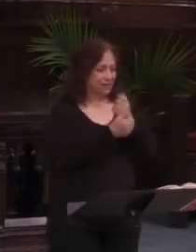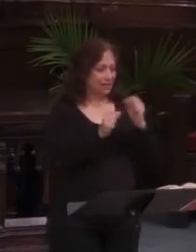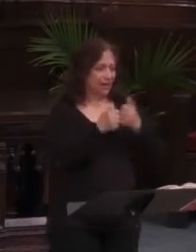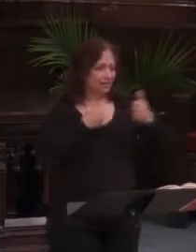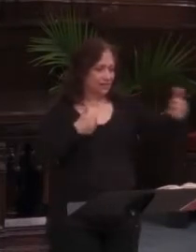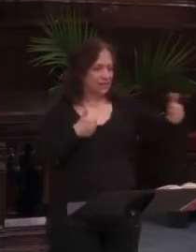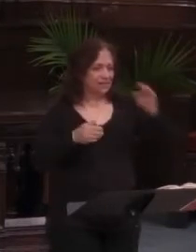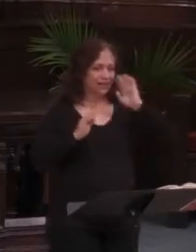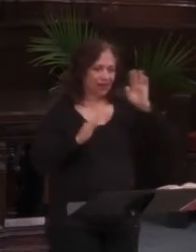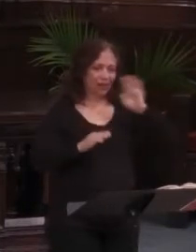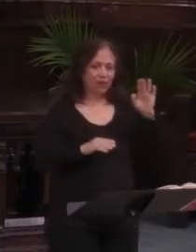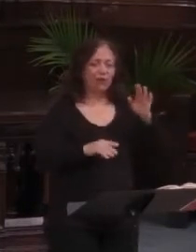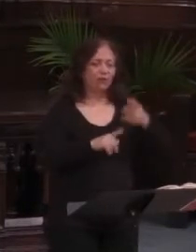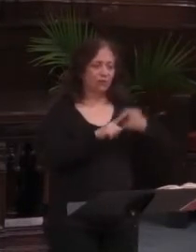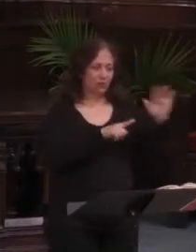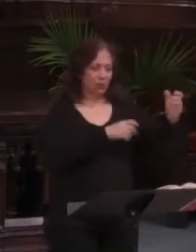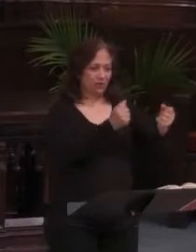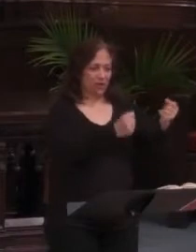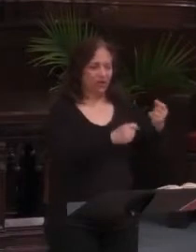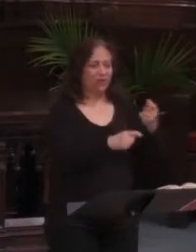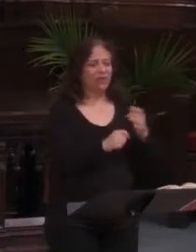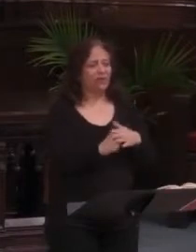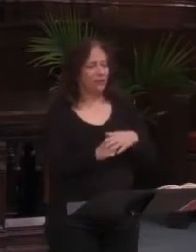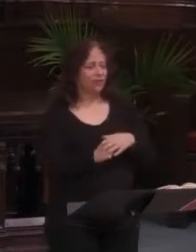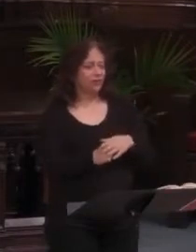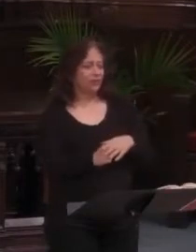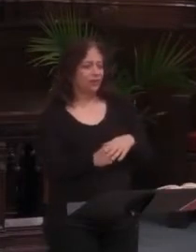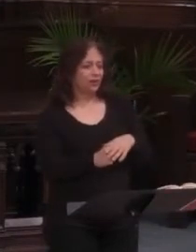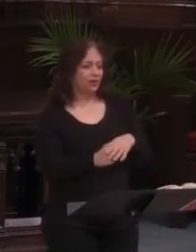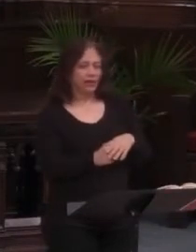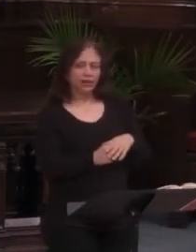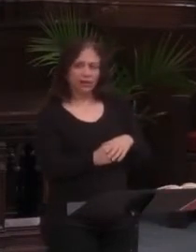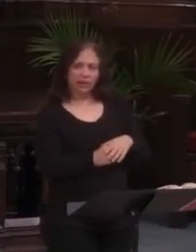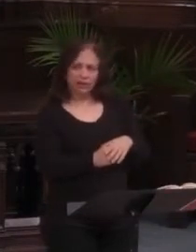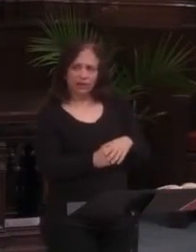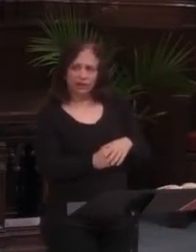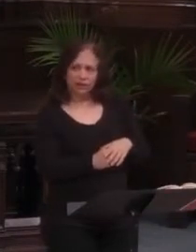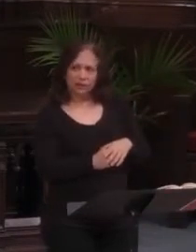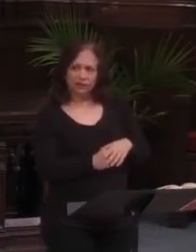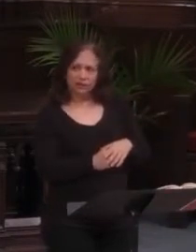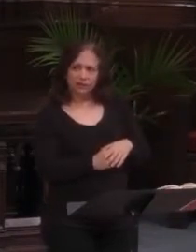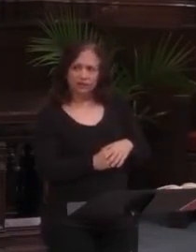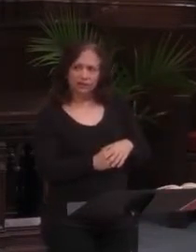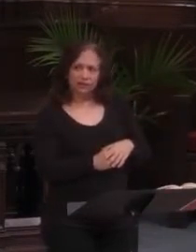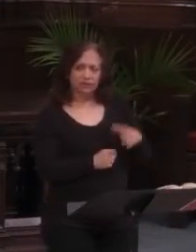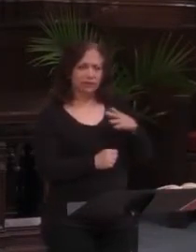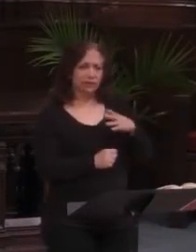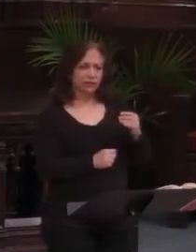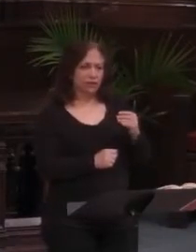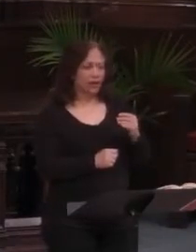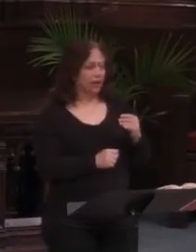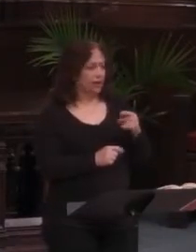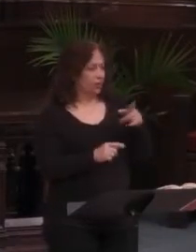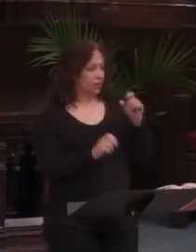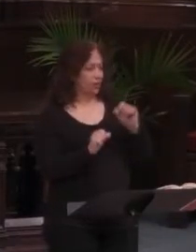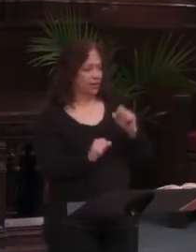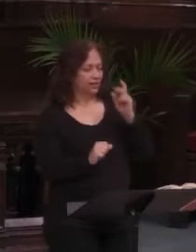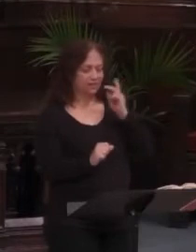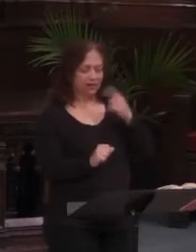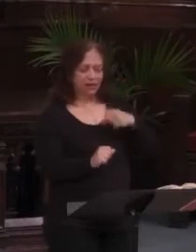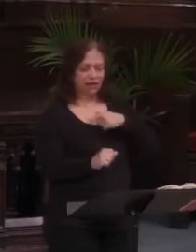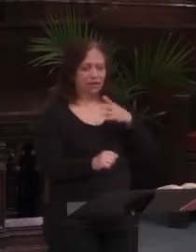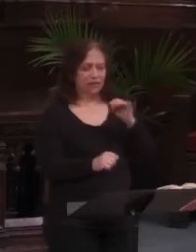from your vehicle. We would love for you to receive a blessing from us and a distant air hug. And